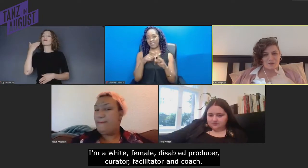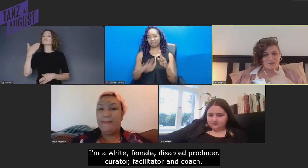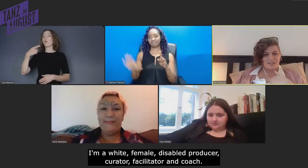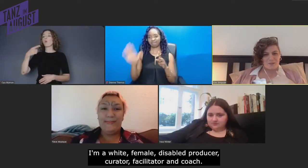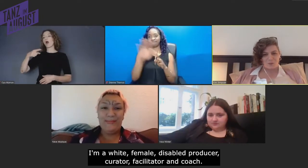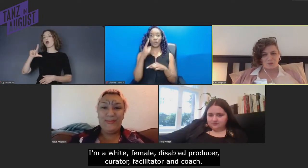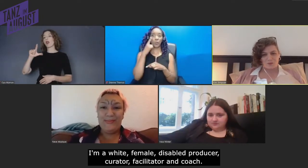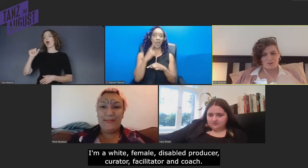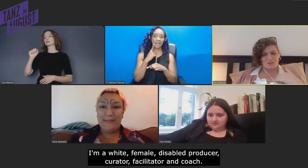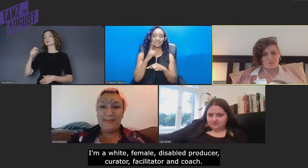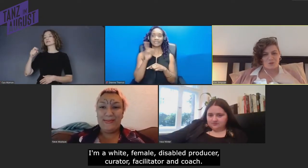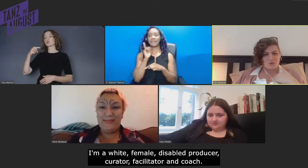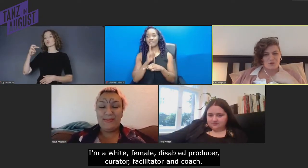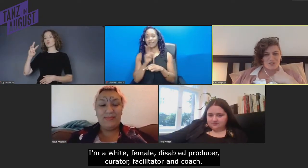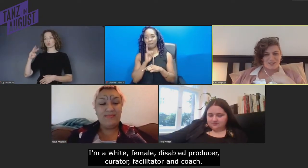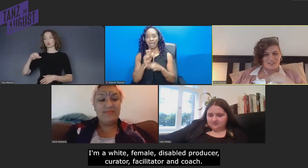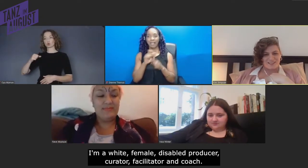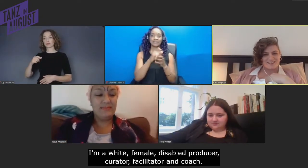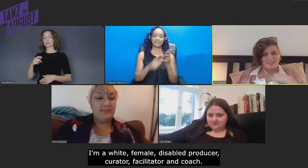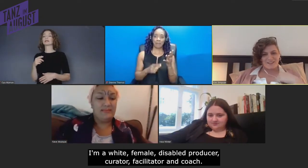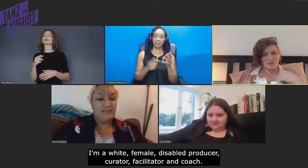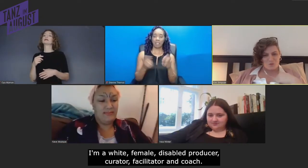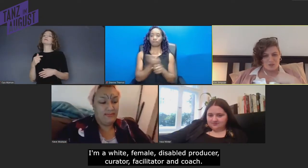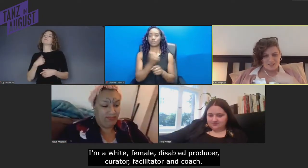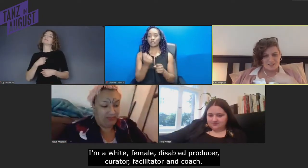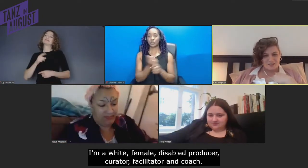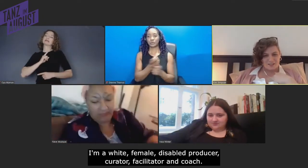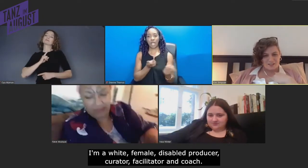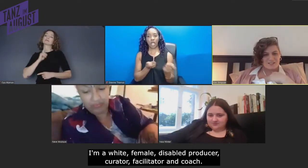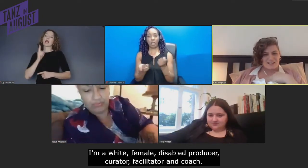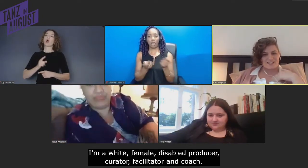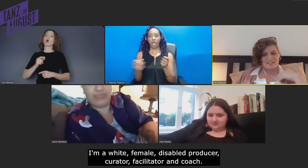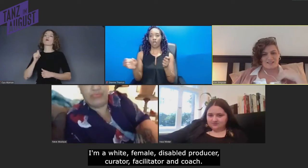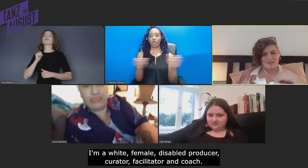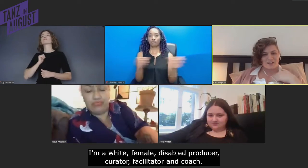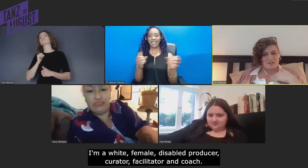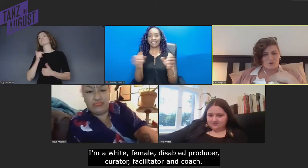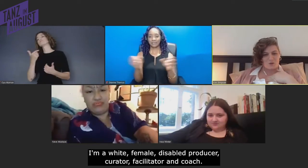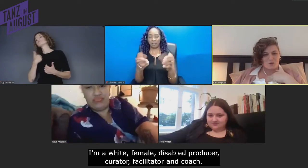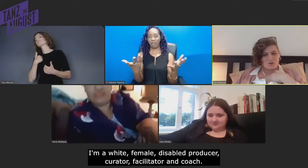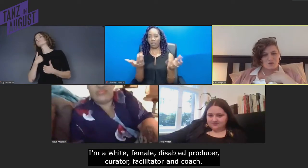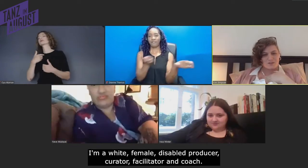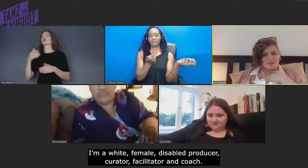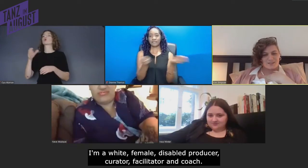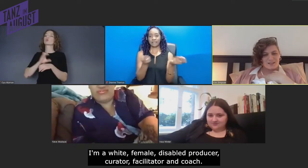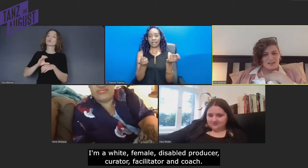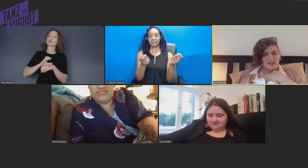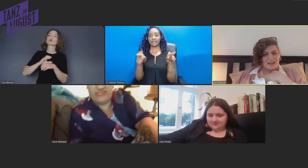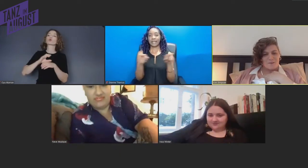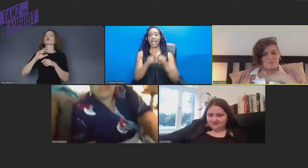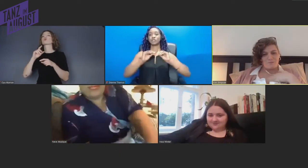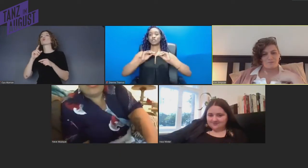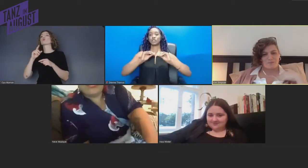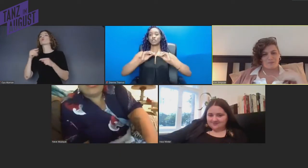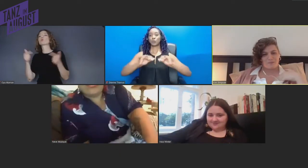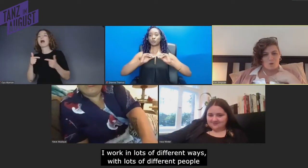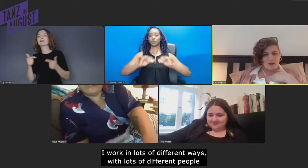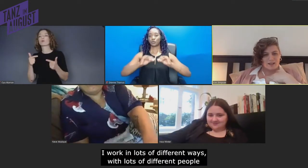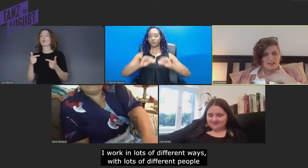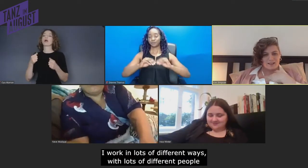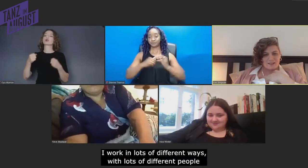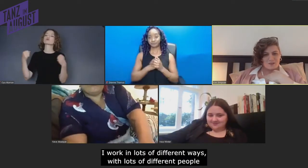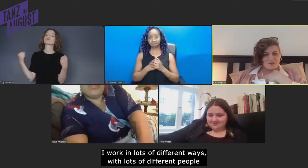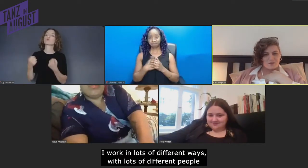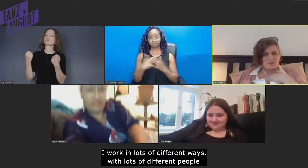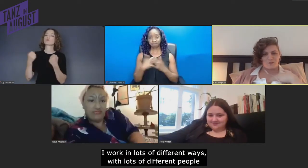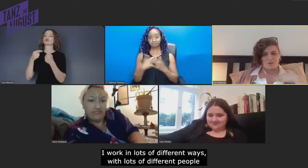female, disabled producer, curator, facilitator, and coach. And I work